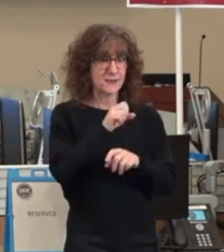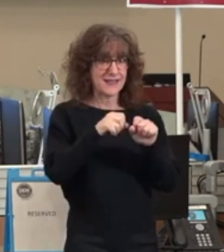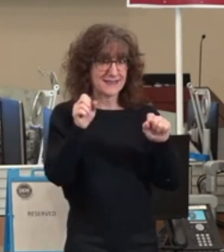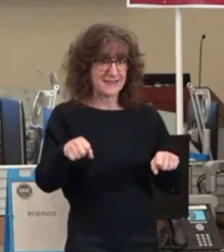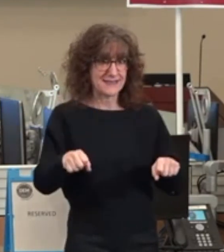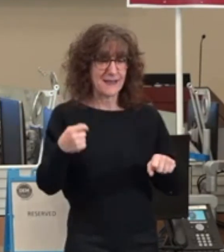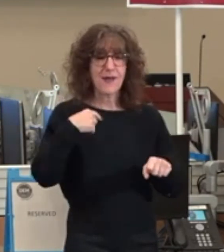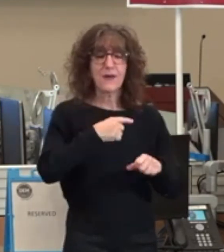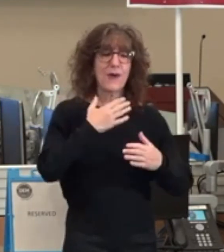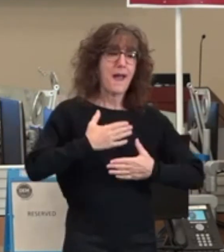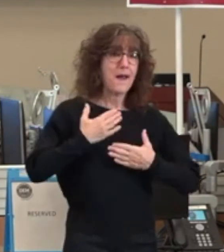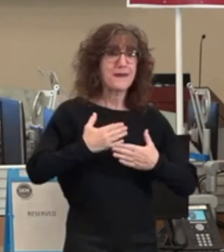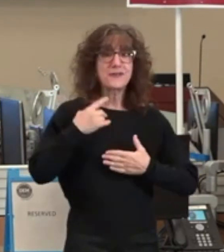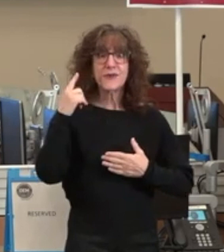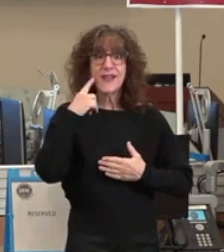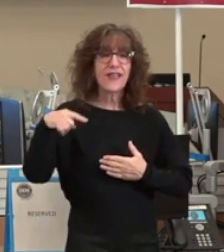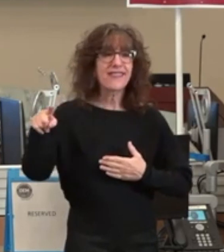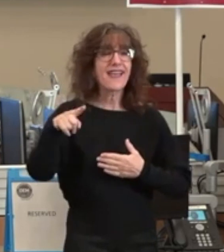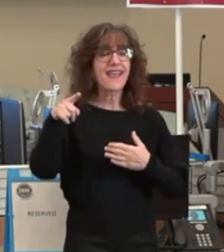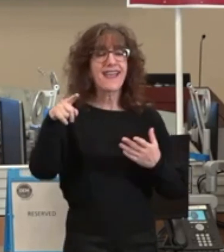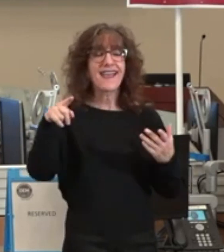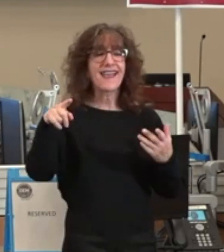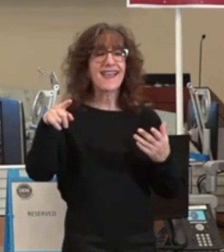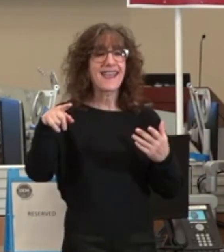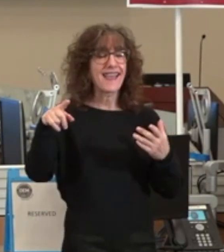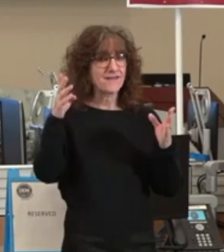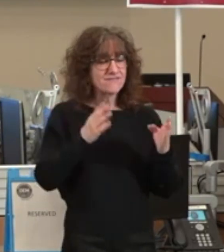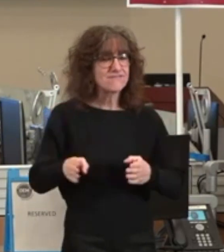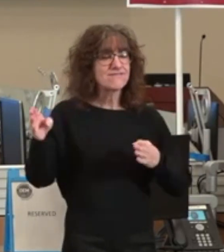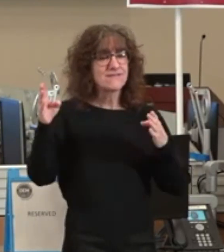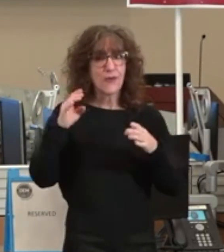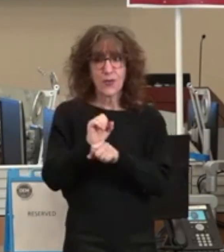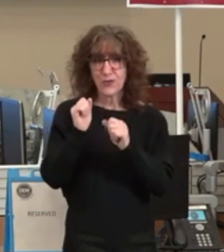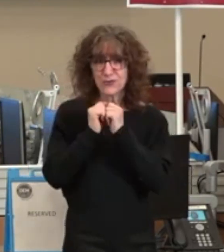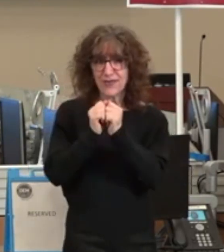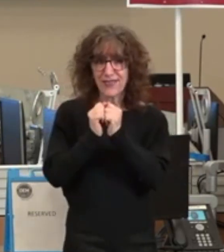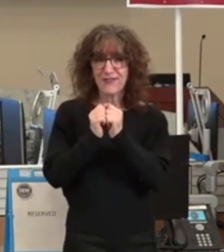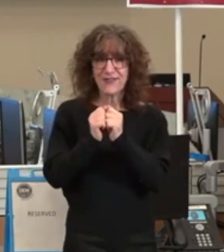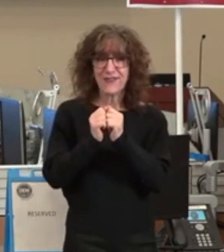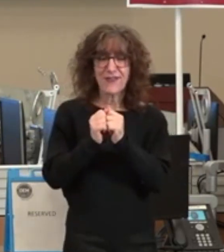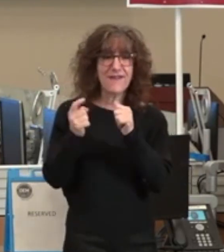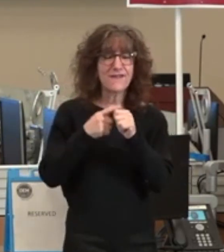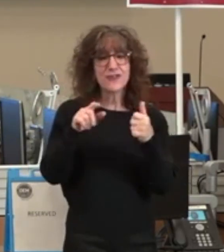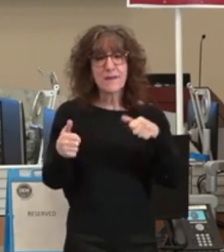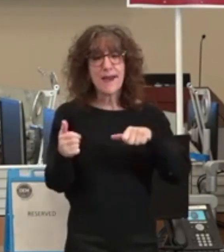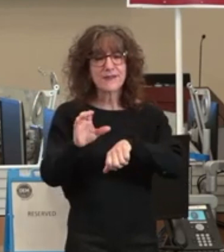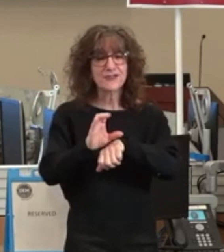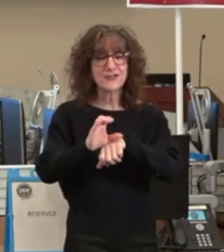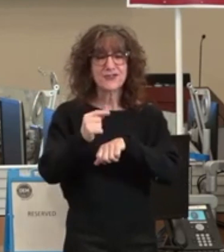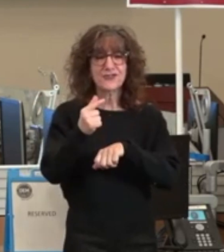we are really pleased to hear that they have managed to make an arrangement. We've worked together that they're going to have it at First Baptist Church of